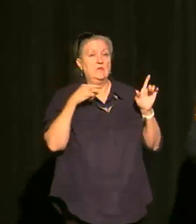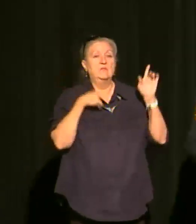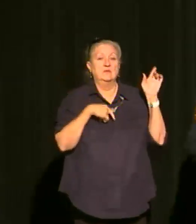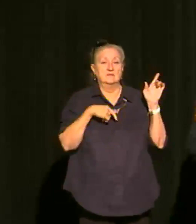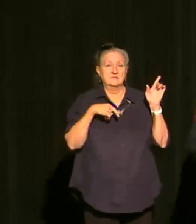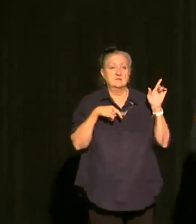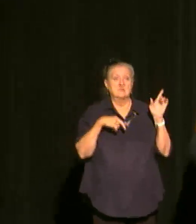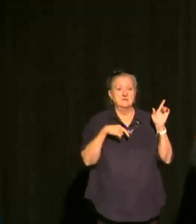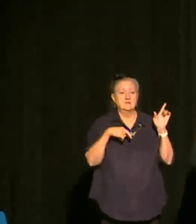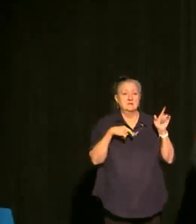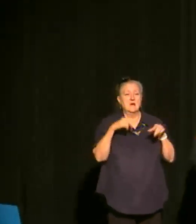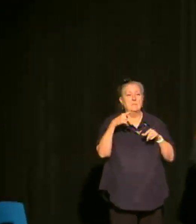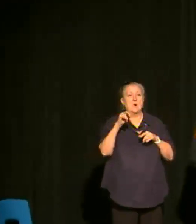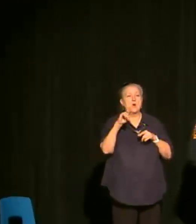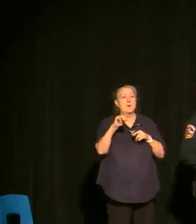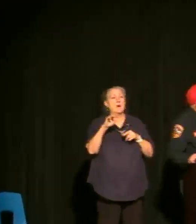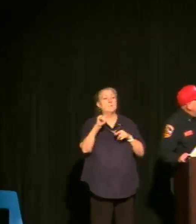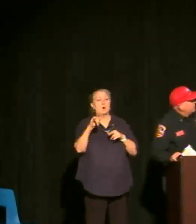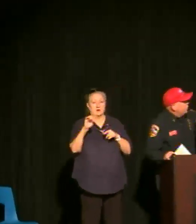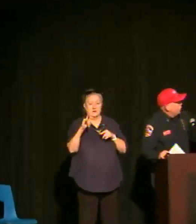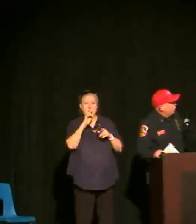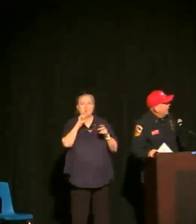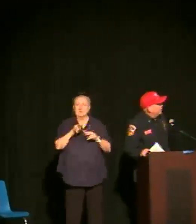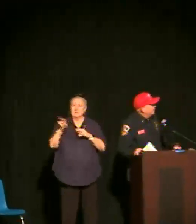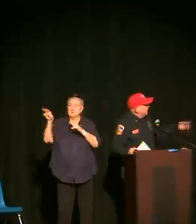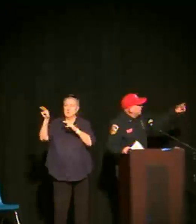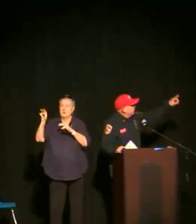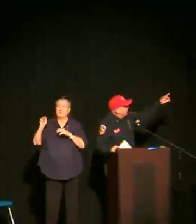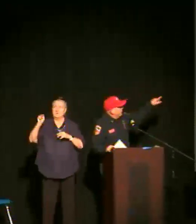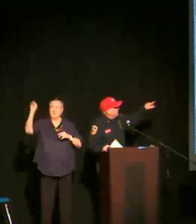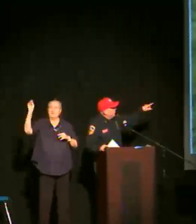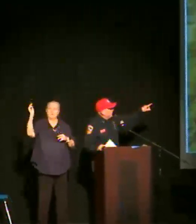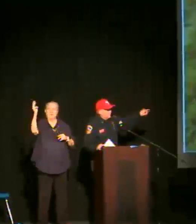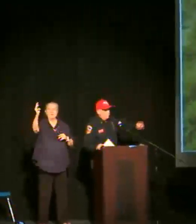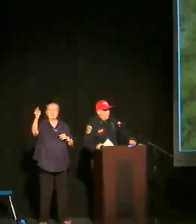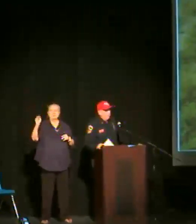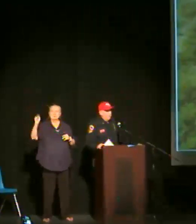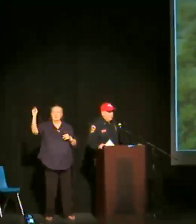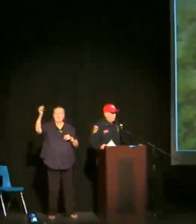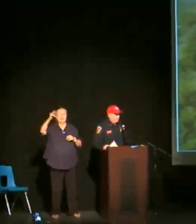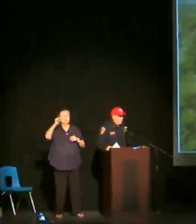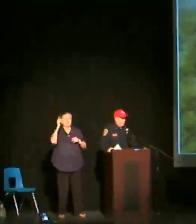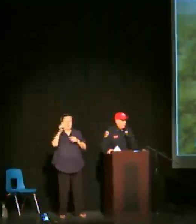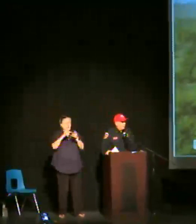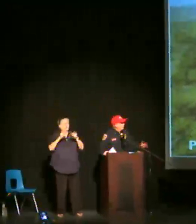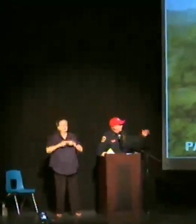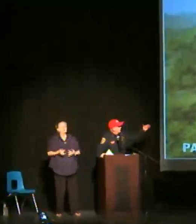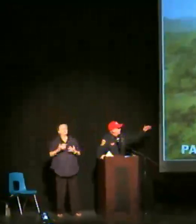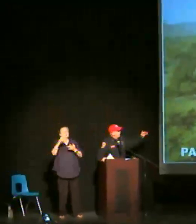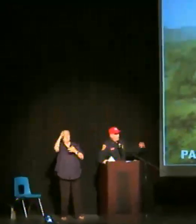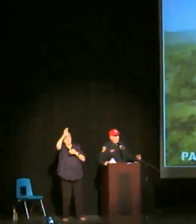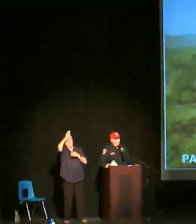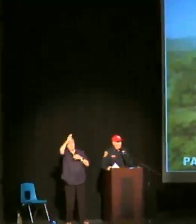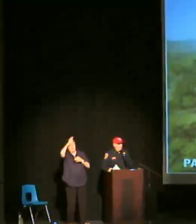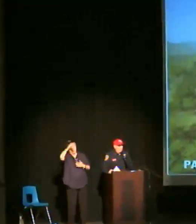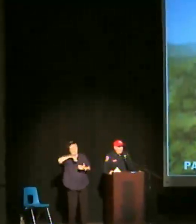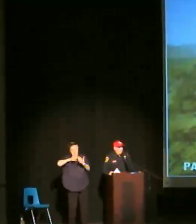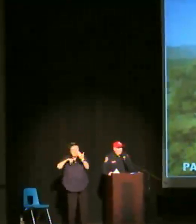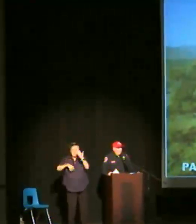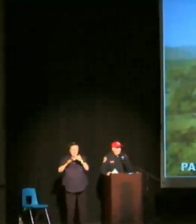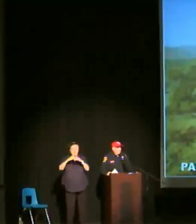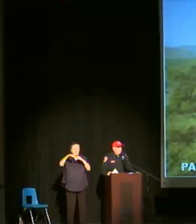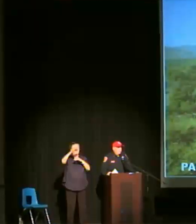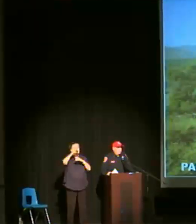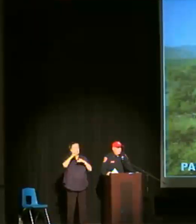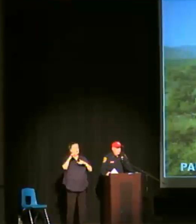is at Parma Park, looking towards the northwest. This is one of the spots that firefighters were dealing with above the canyon